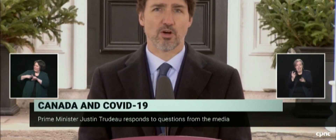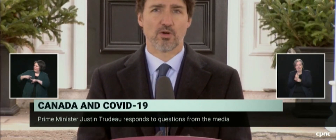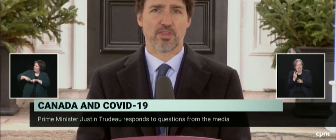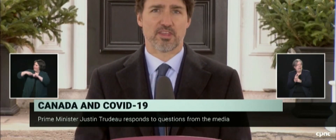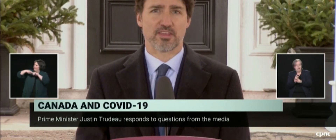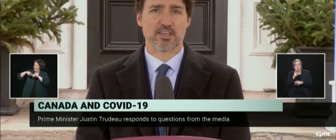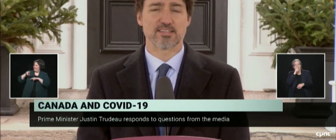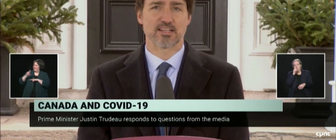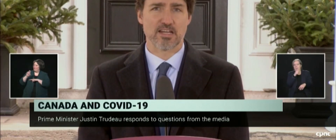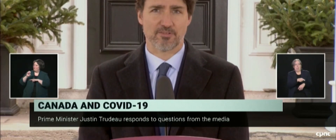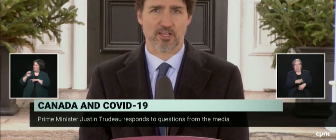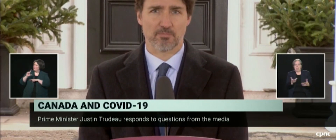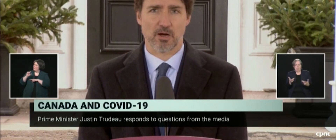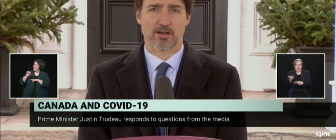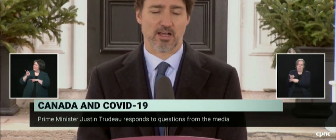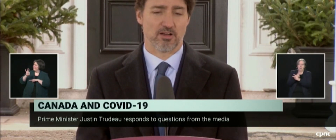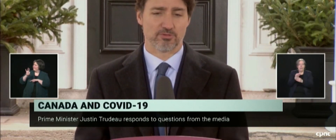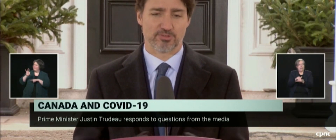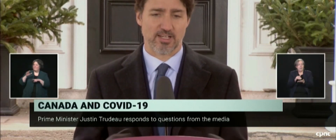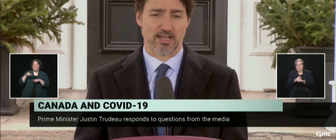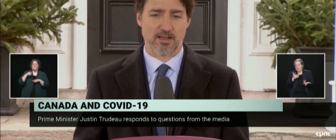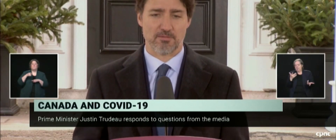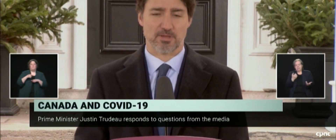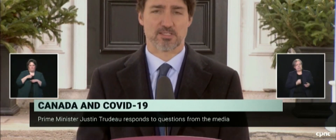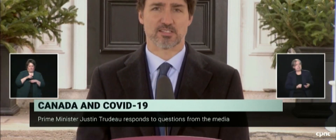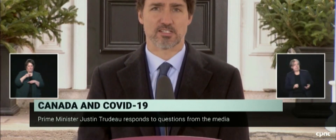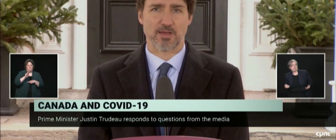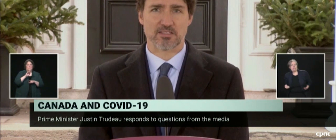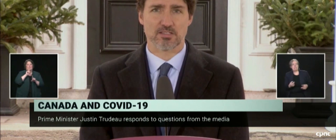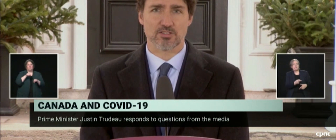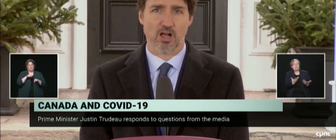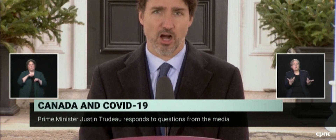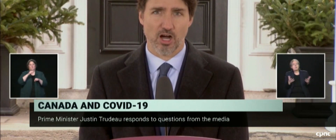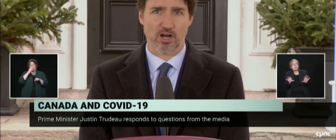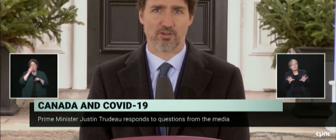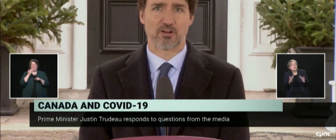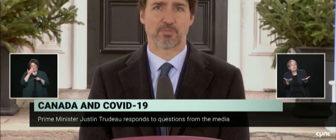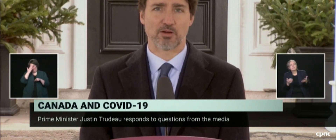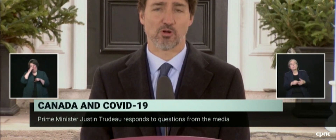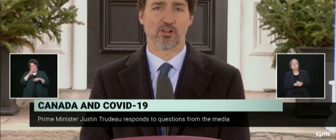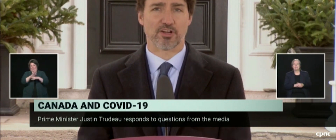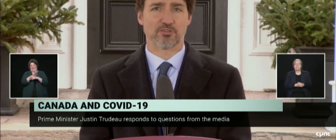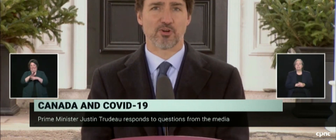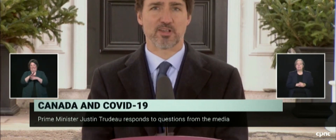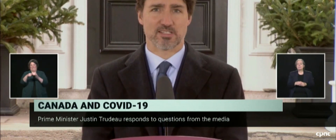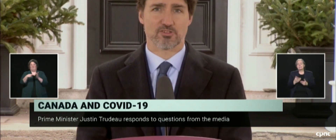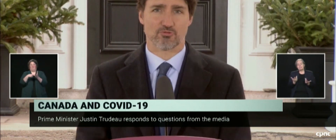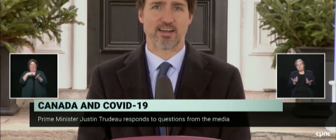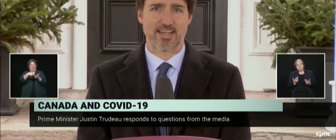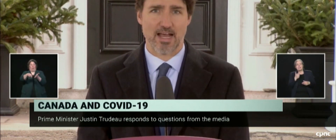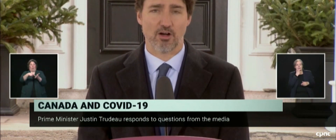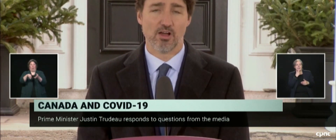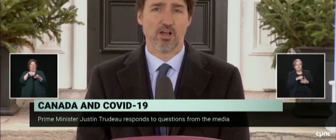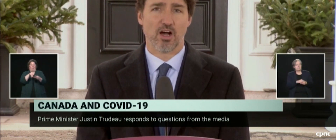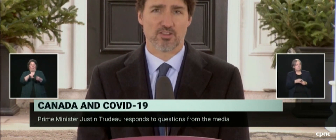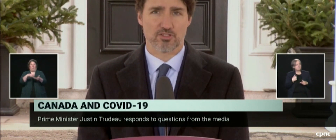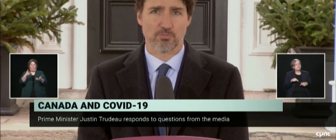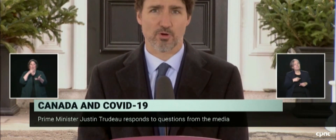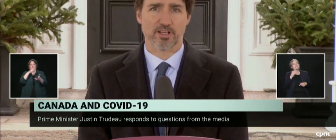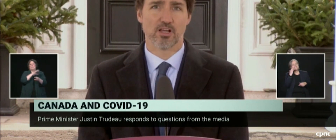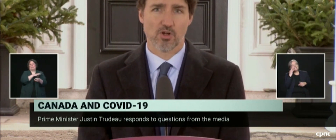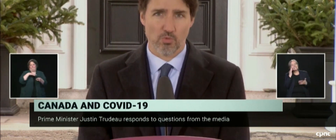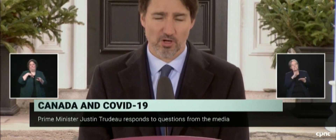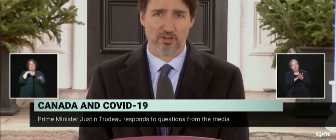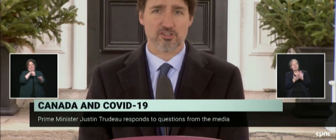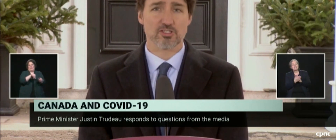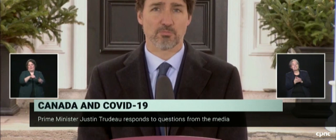We know that the significant part of business expenses are around payroll, and our focus is right now on